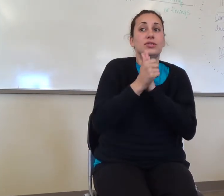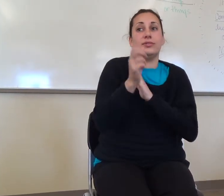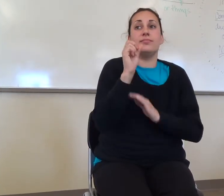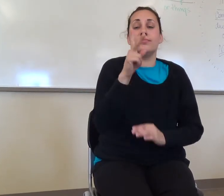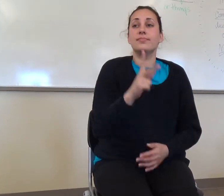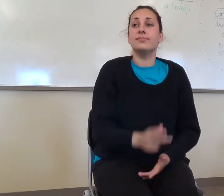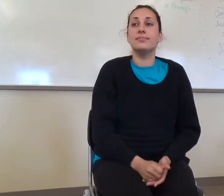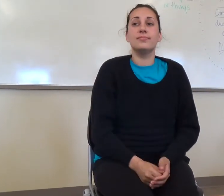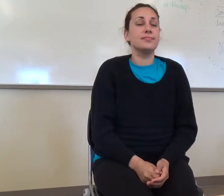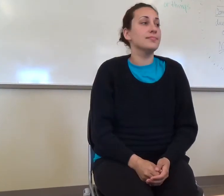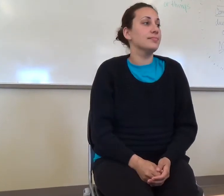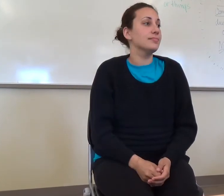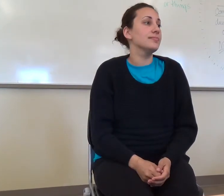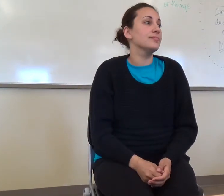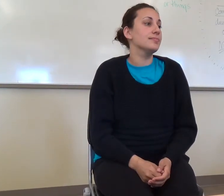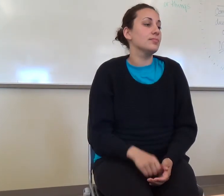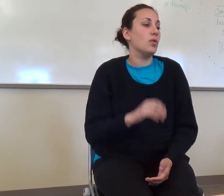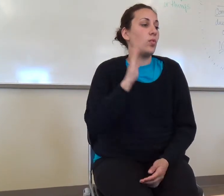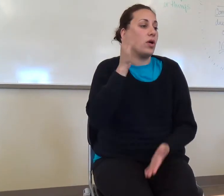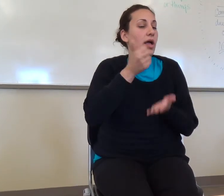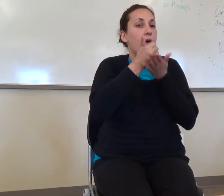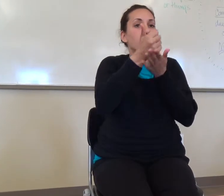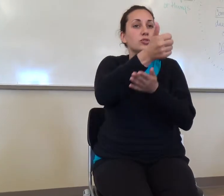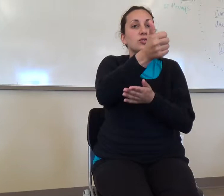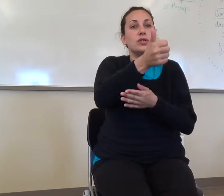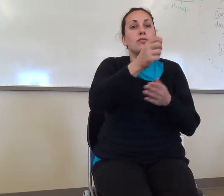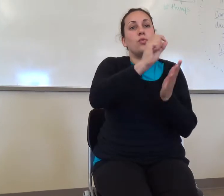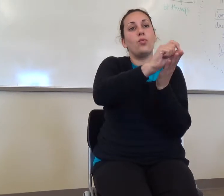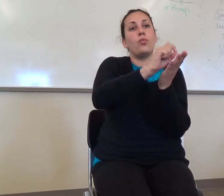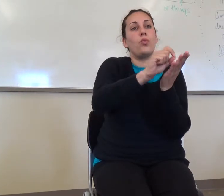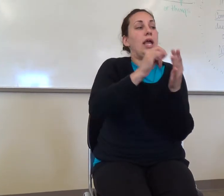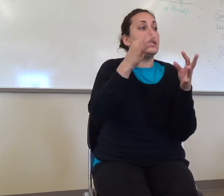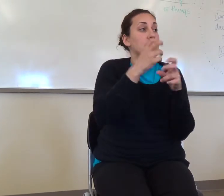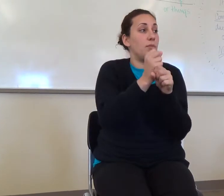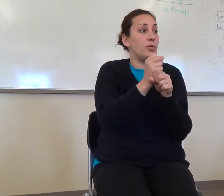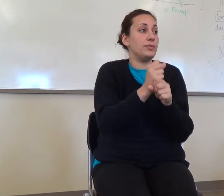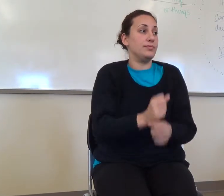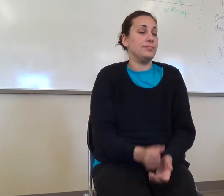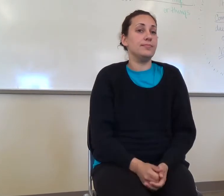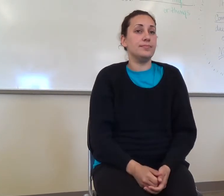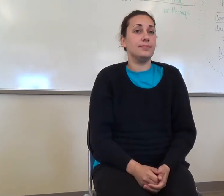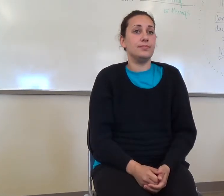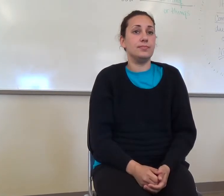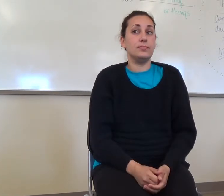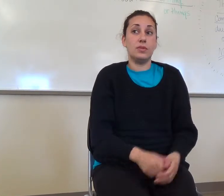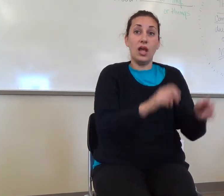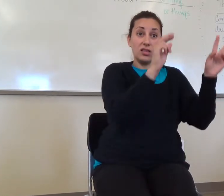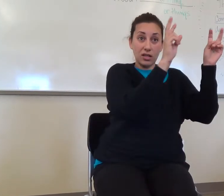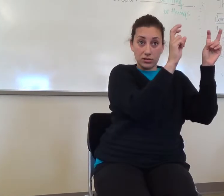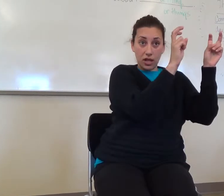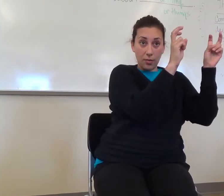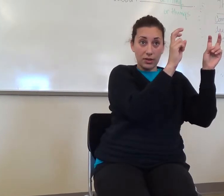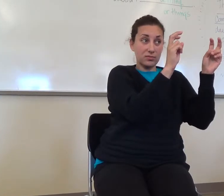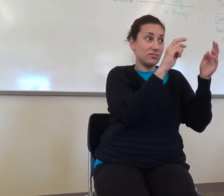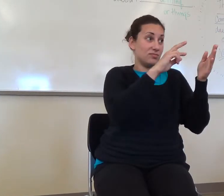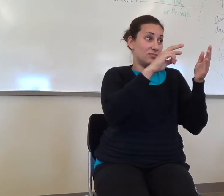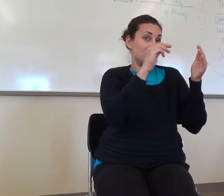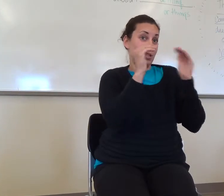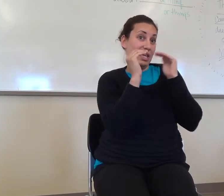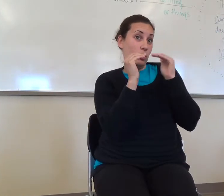summary. Okay? Could I just put that there? The topic is good interviews.